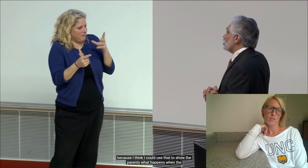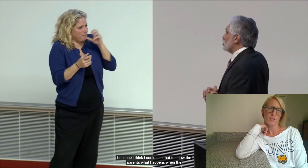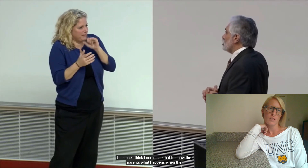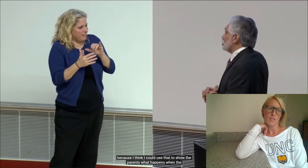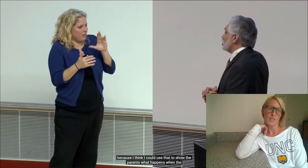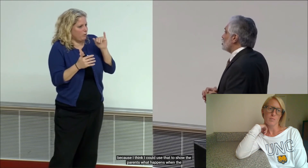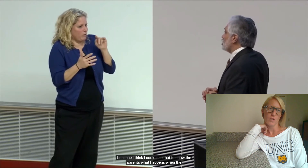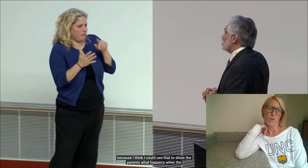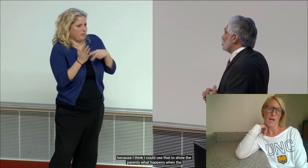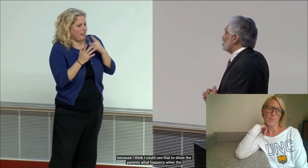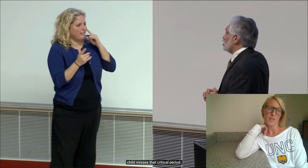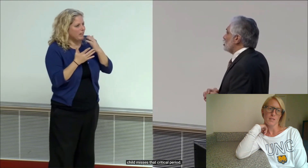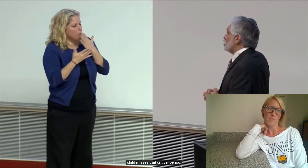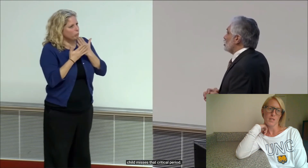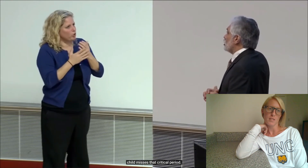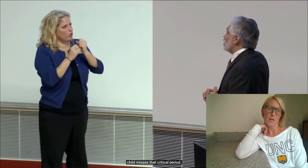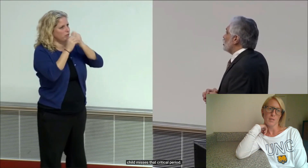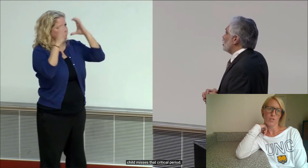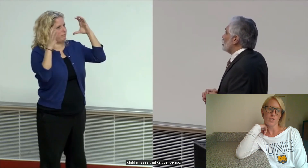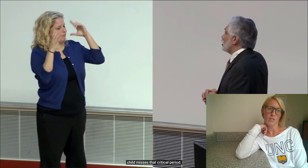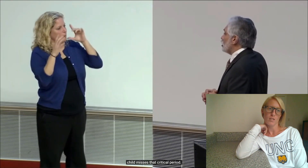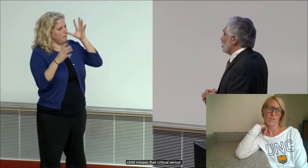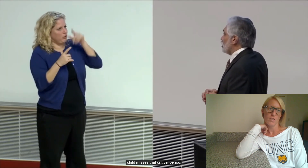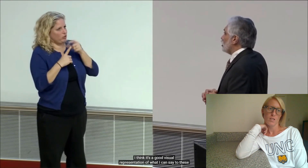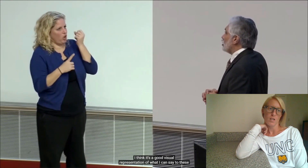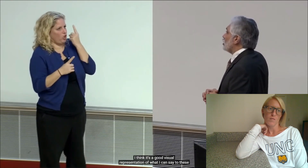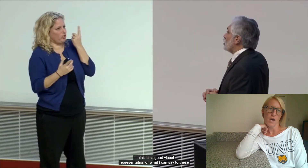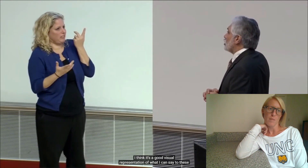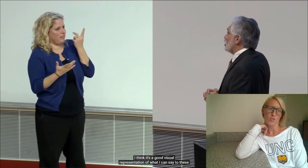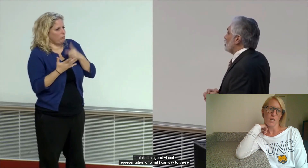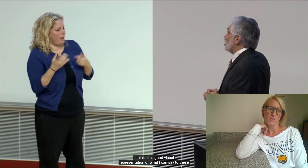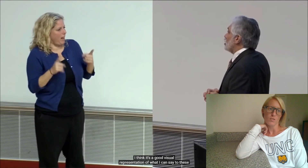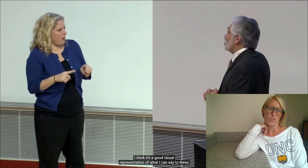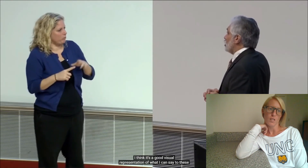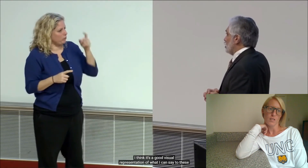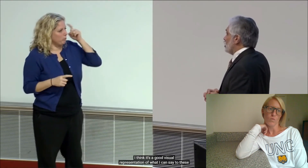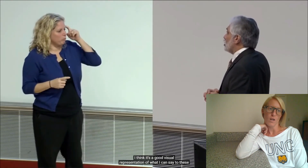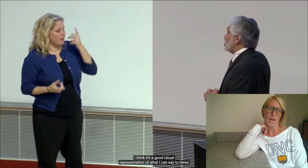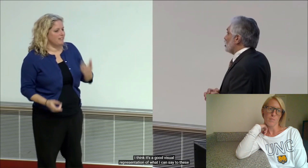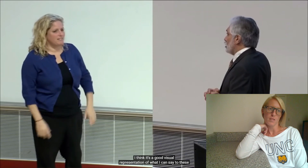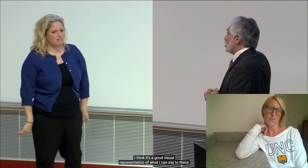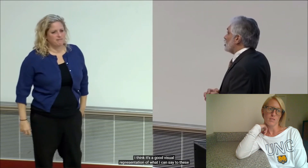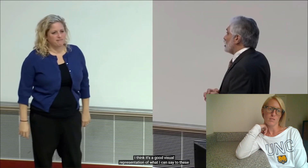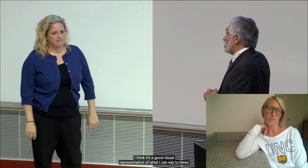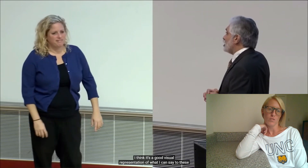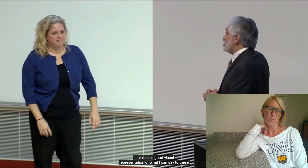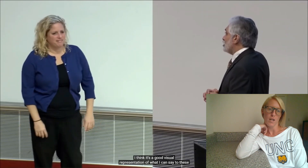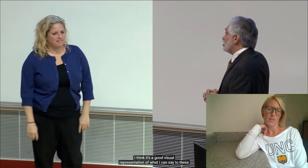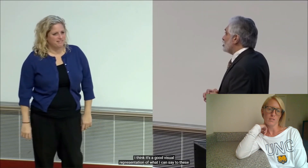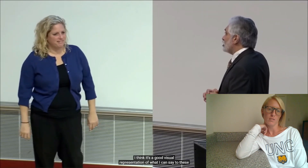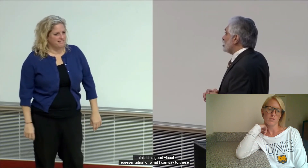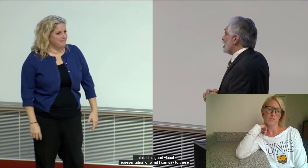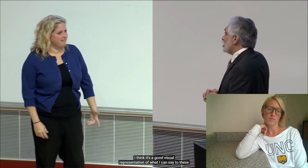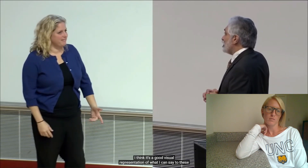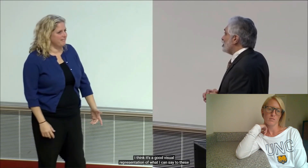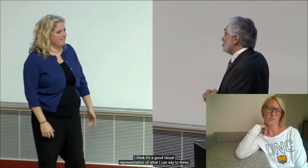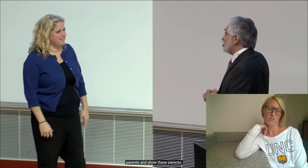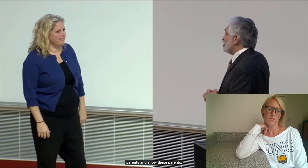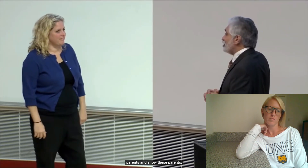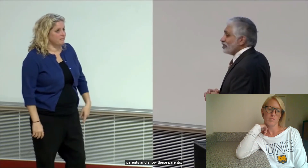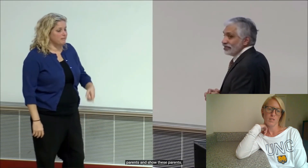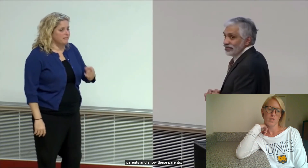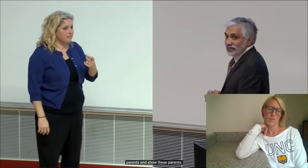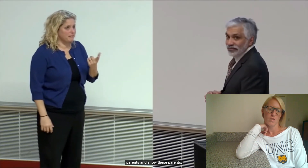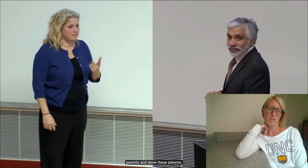For parents what to happens explain what when the happens child in misses that period. critical period. I think it's a good Abstract visual and what happens representation of in what I can say to